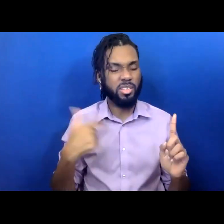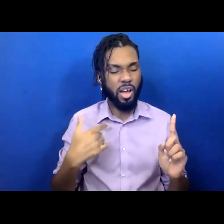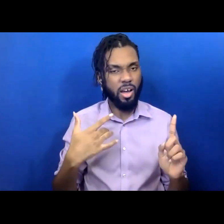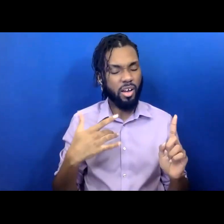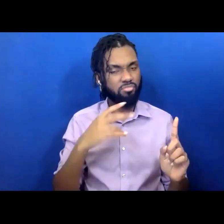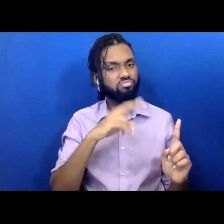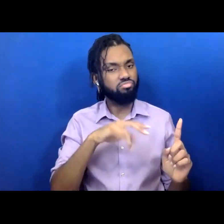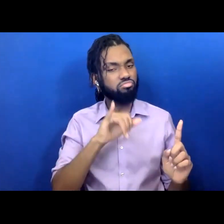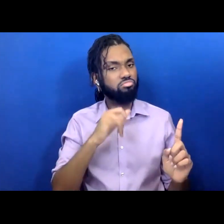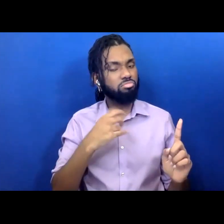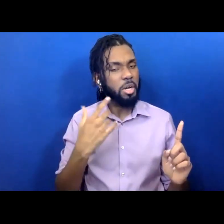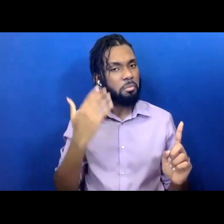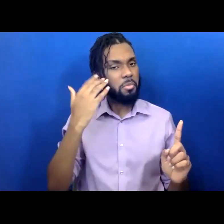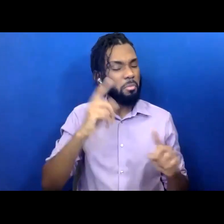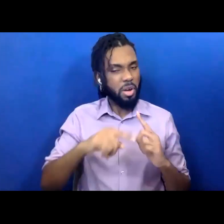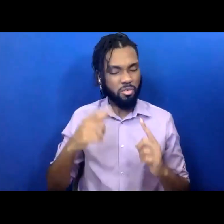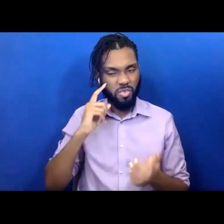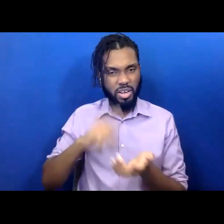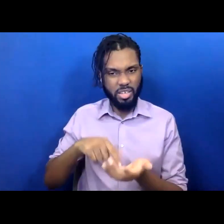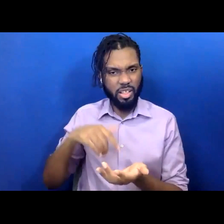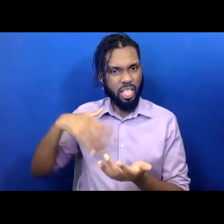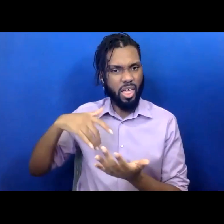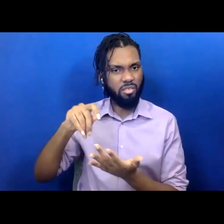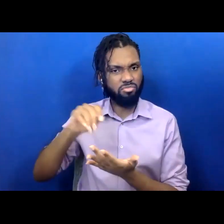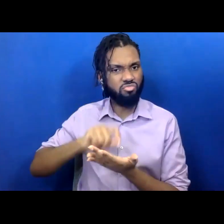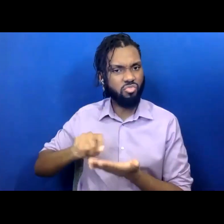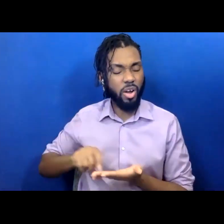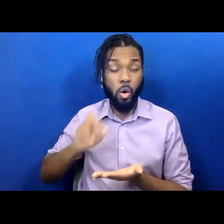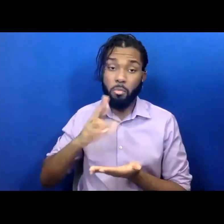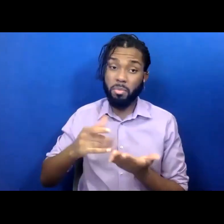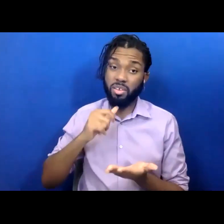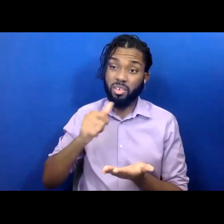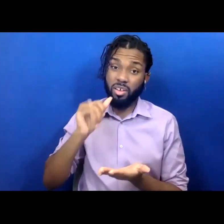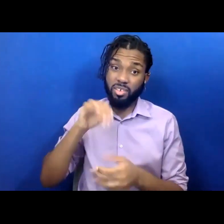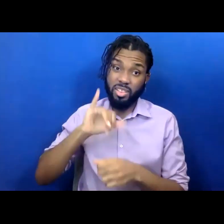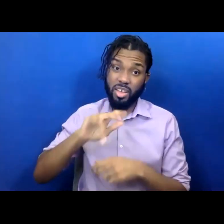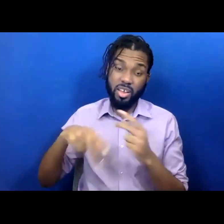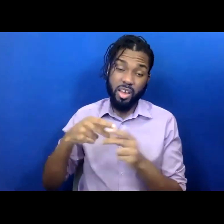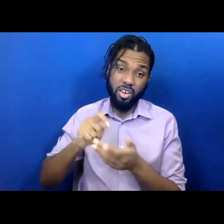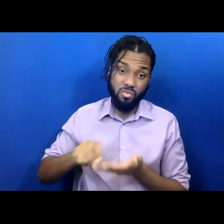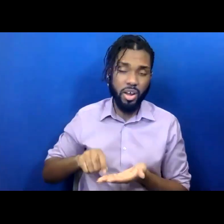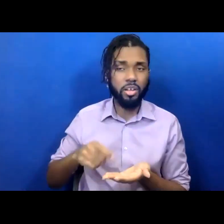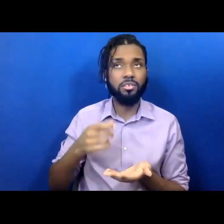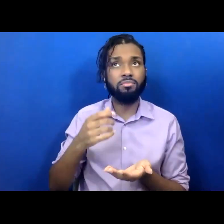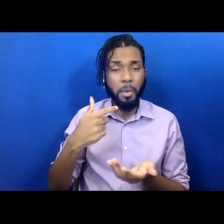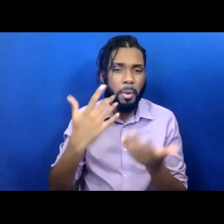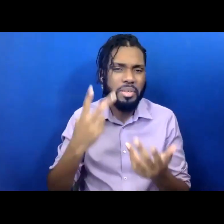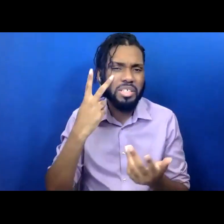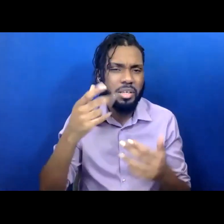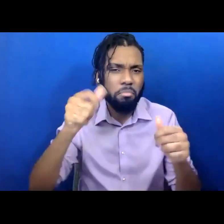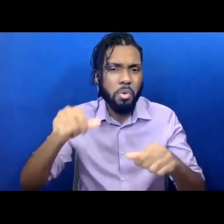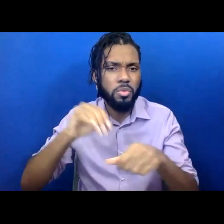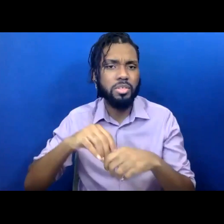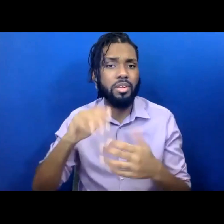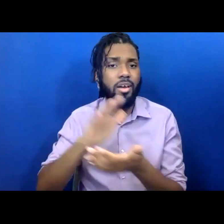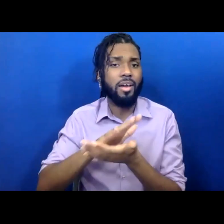that just hadn't been in writing before, or at least not in this kind of writing. They may be in, for example, academic Twitter, but they are not found in the pages